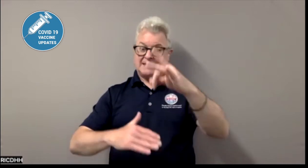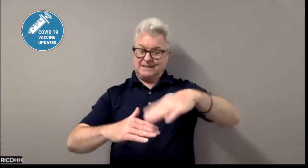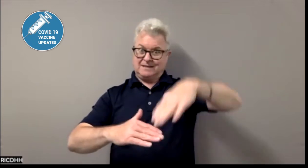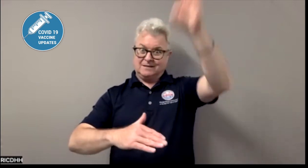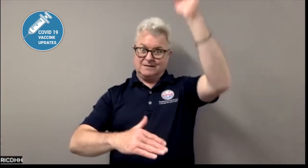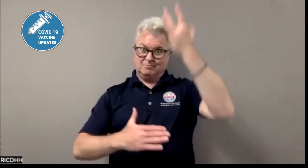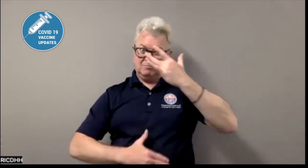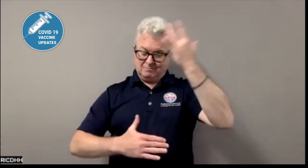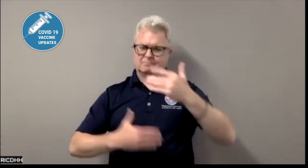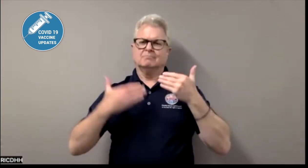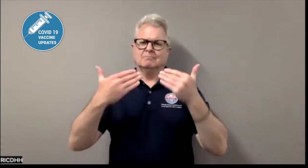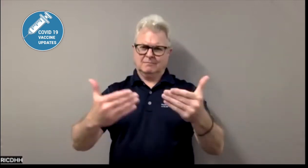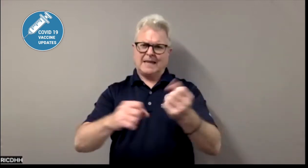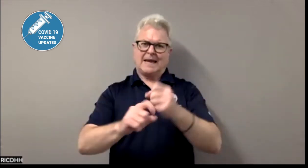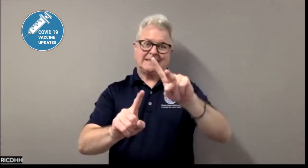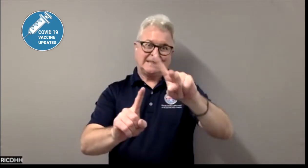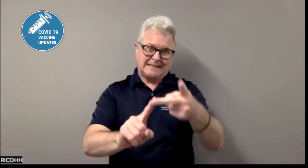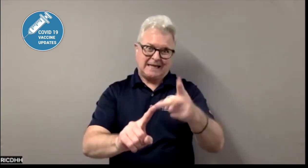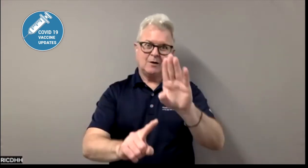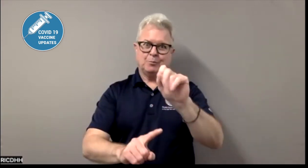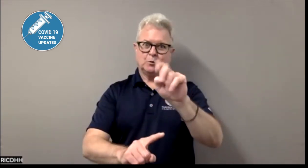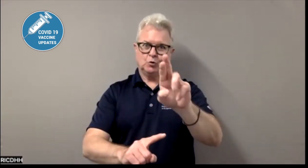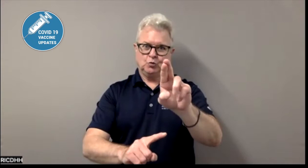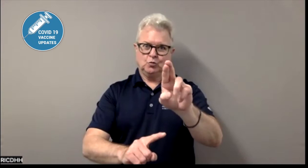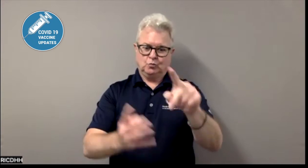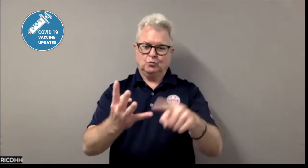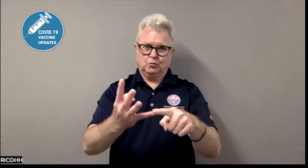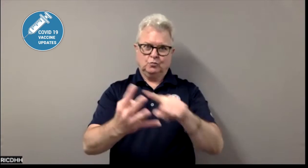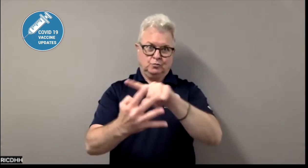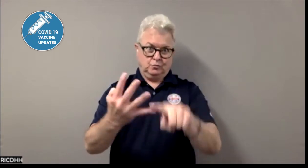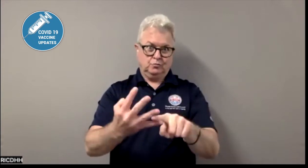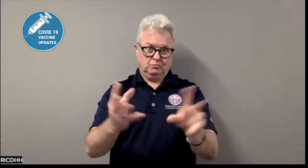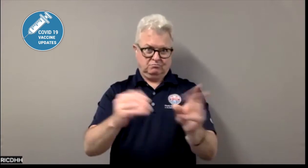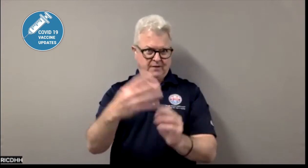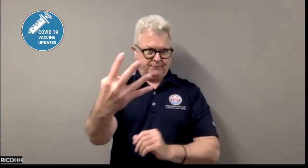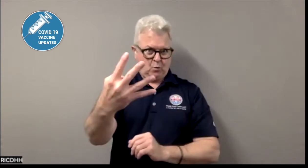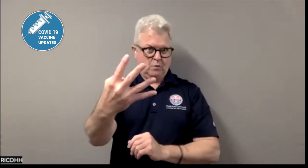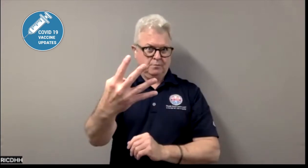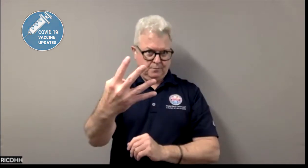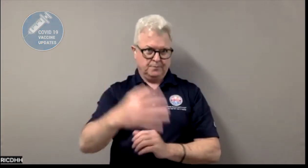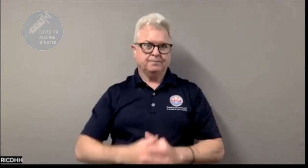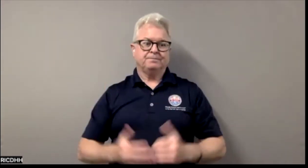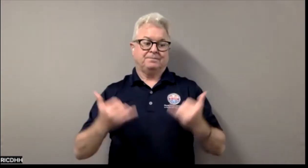immune system. So if you're in that category, it is recommended that you get that 2nd booster or 4th